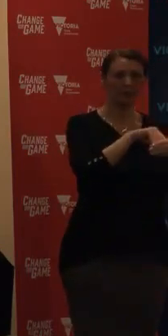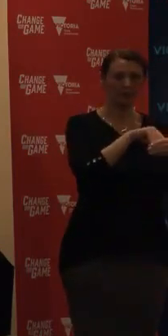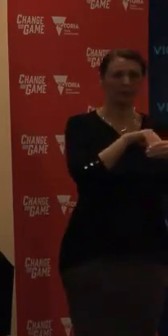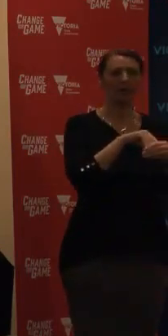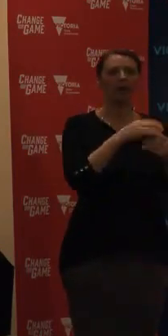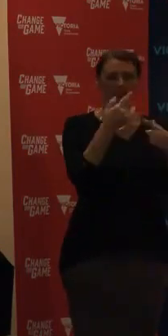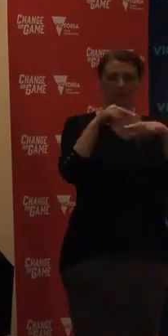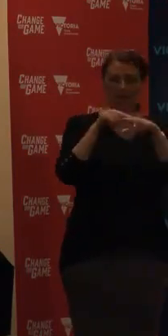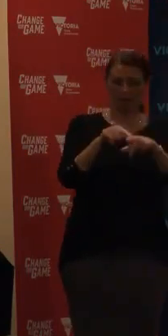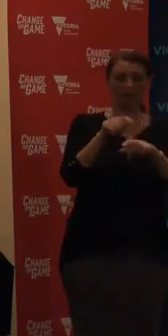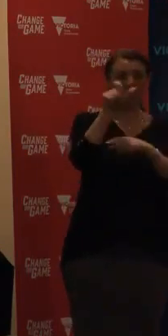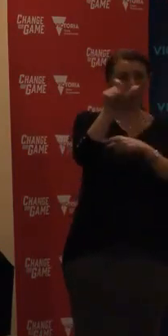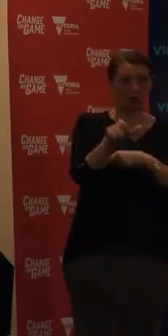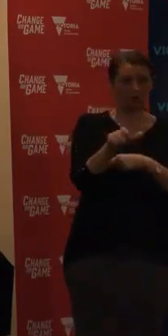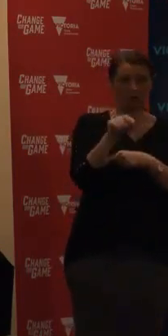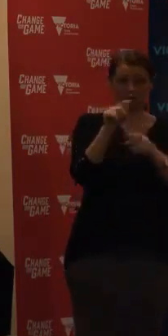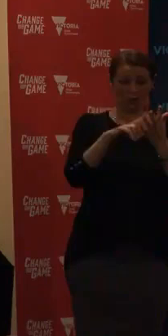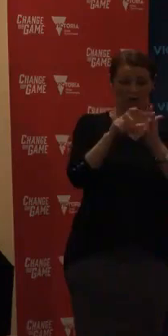basis that